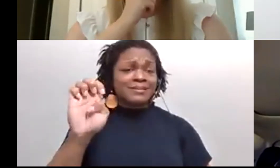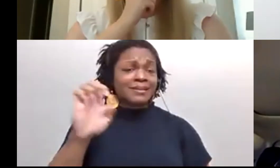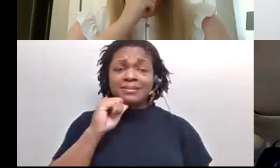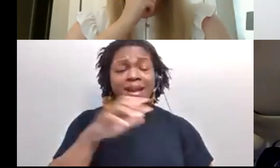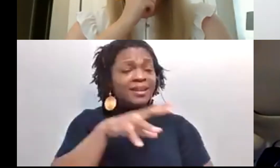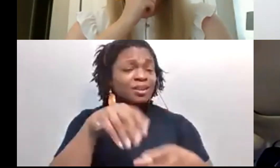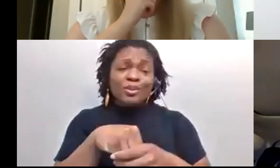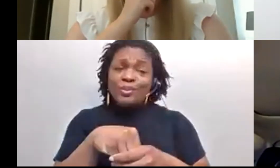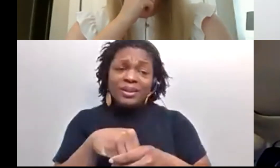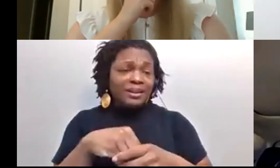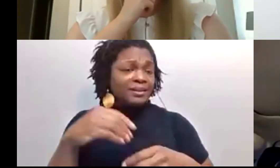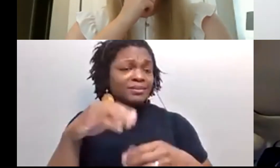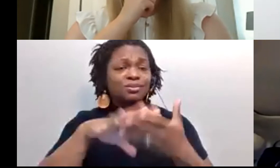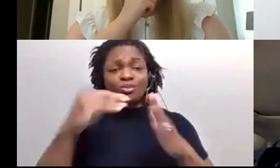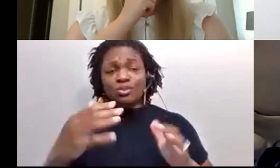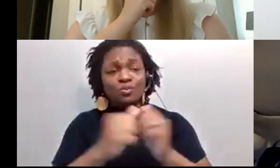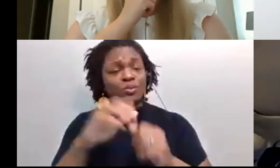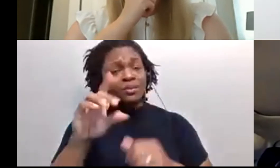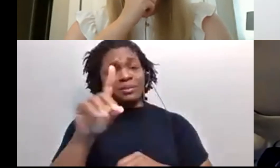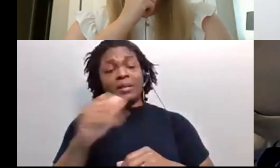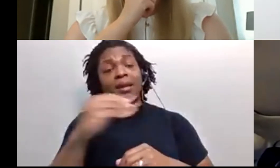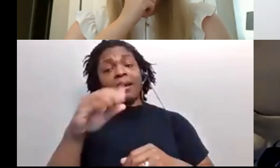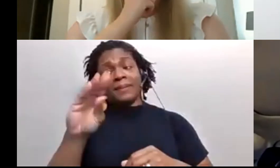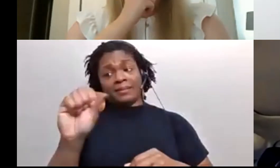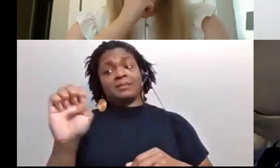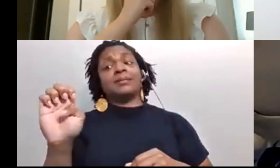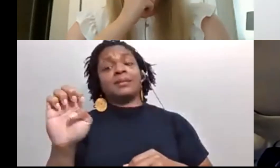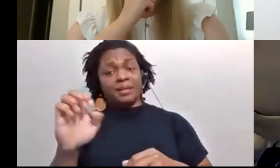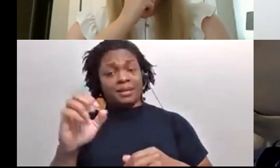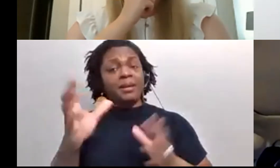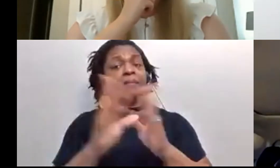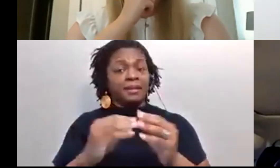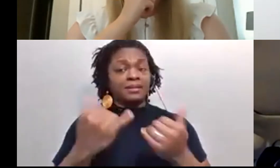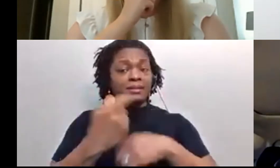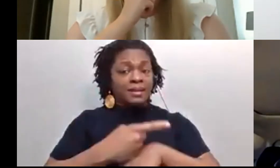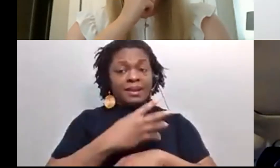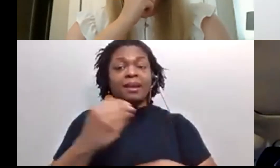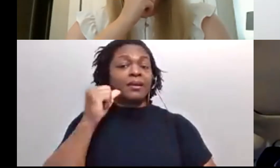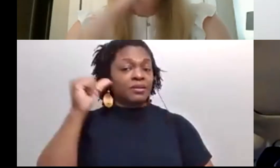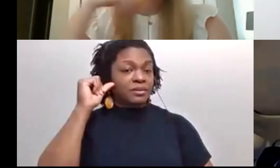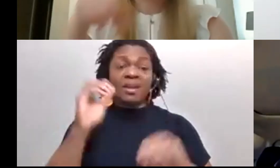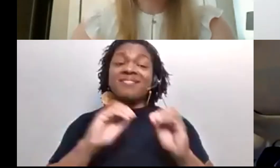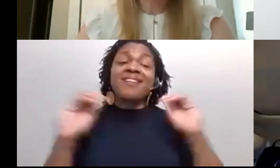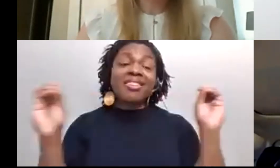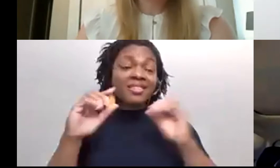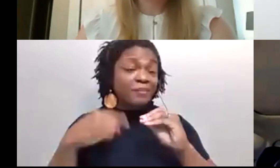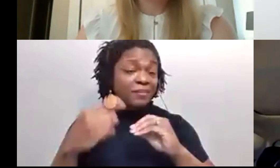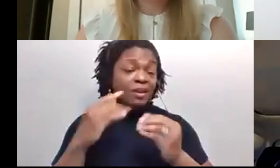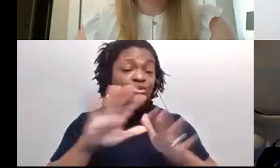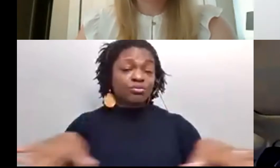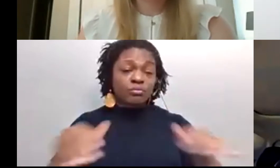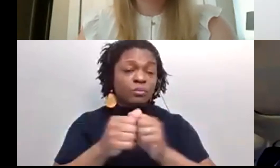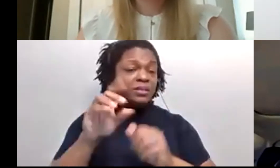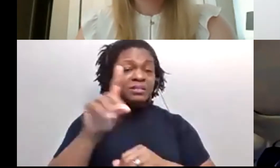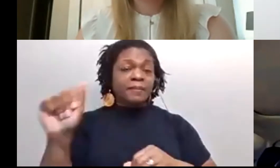with disabilities. And as we know, Bessie is meeting today, they met yesterday. Nothing about children with disabilities is